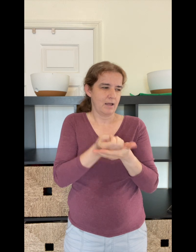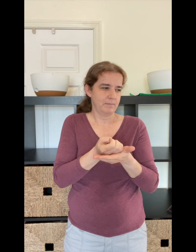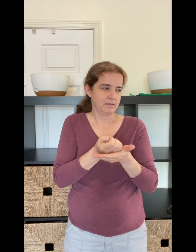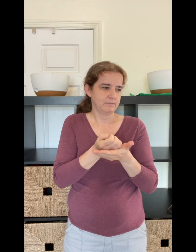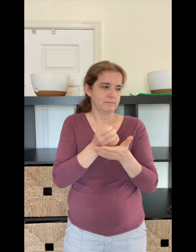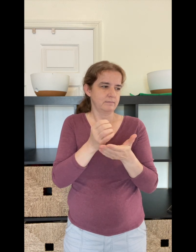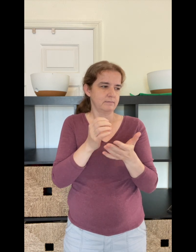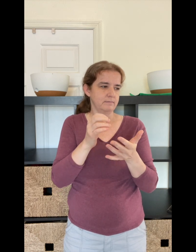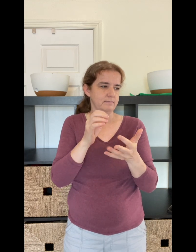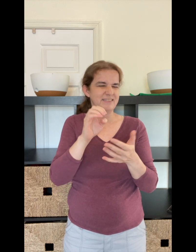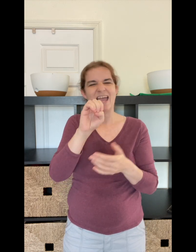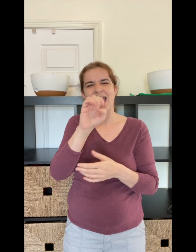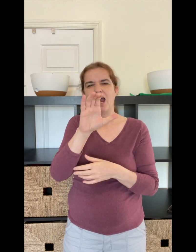one is